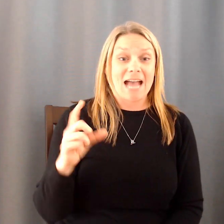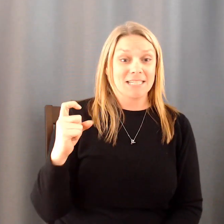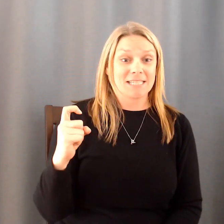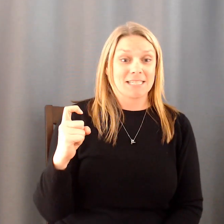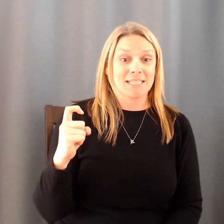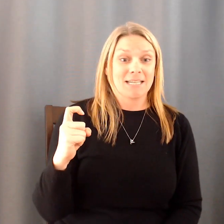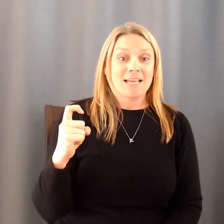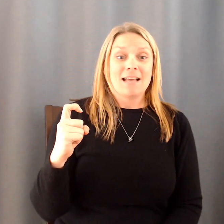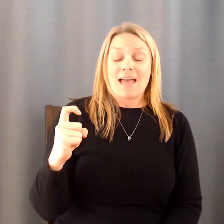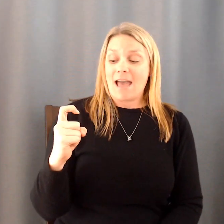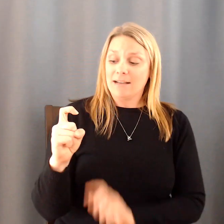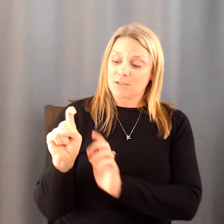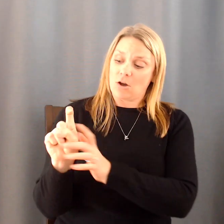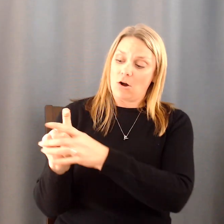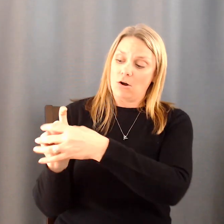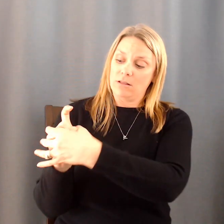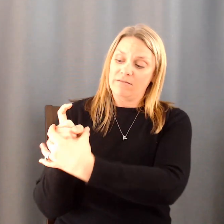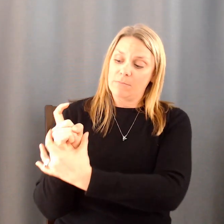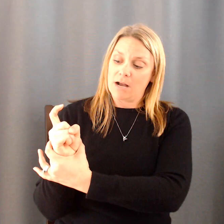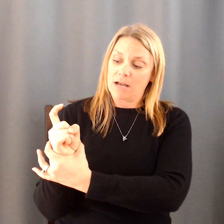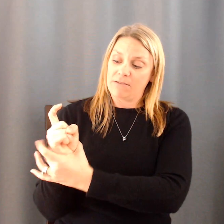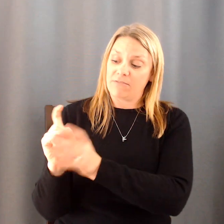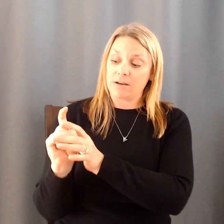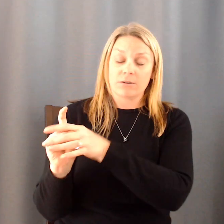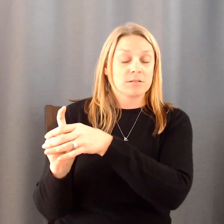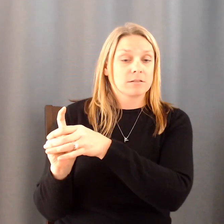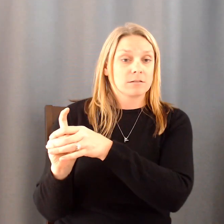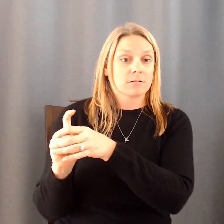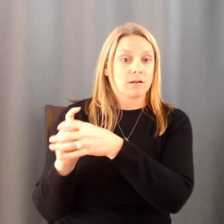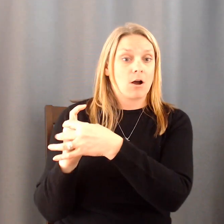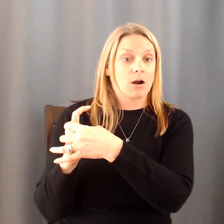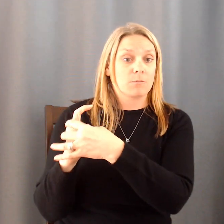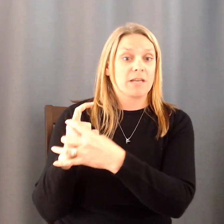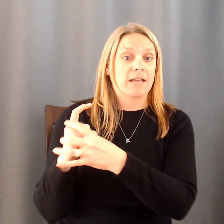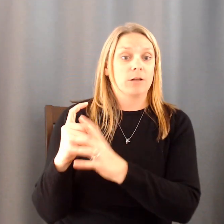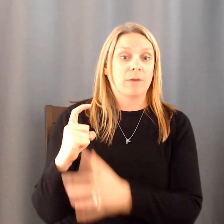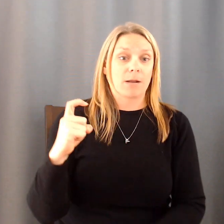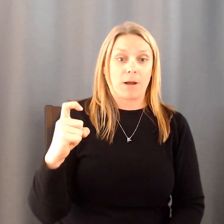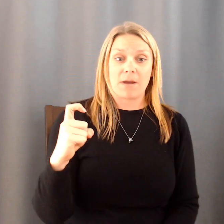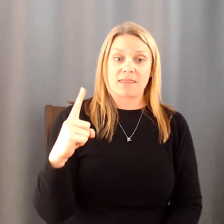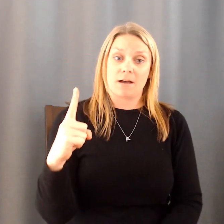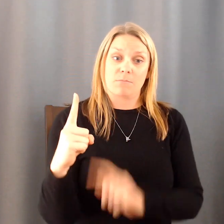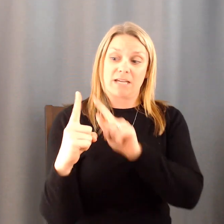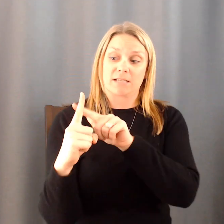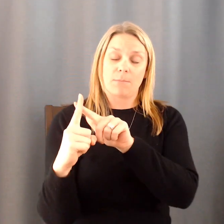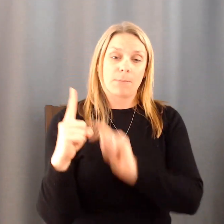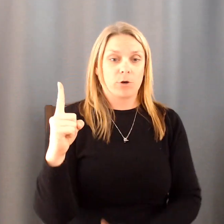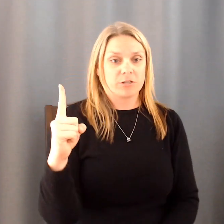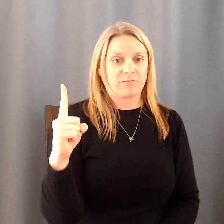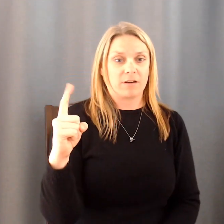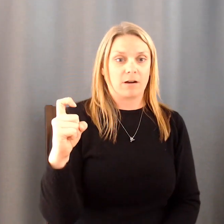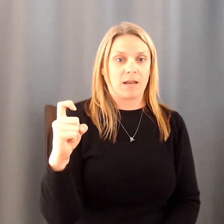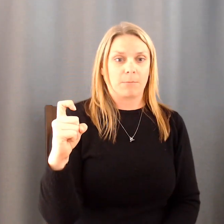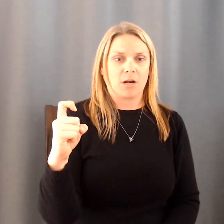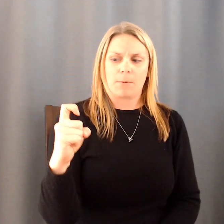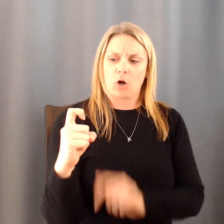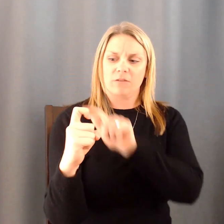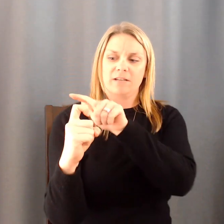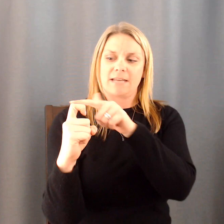X. X, all of my fingers are being held back by my thumb, except my pointer finger, and I'm going to curve it down,